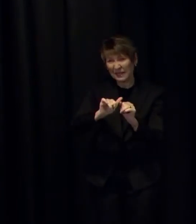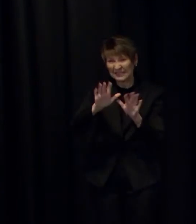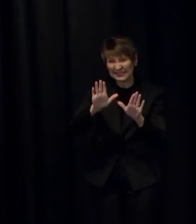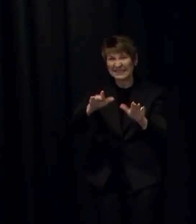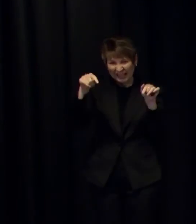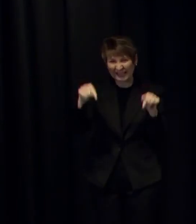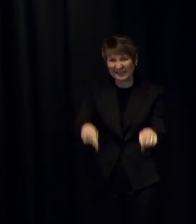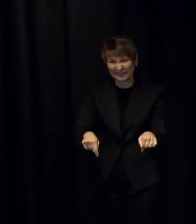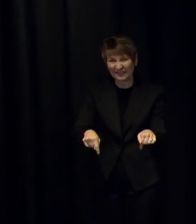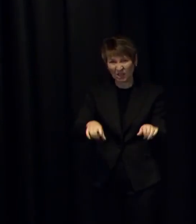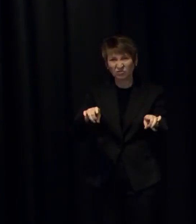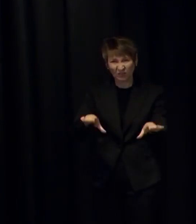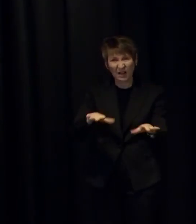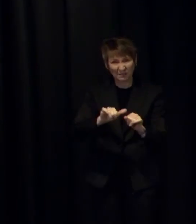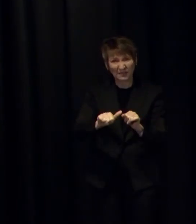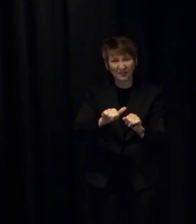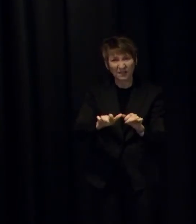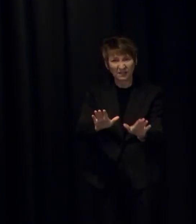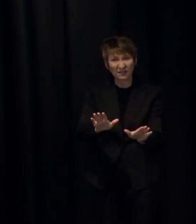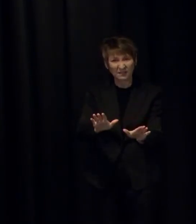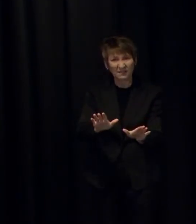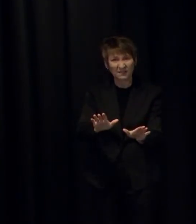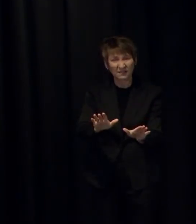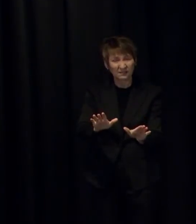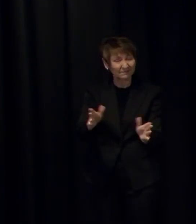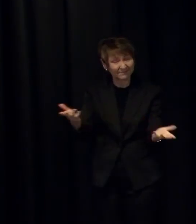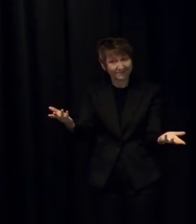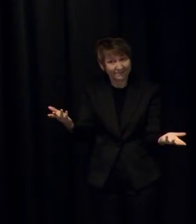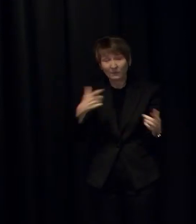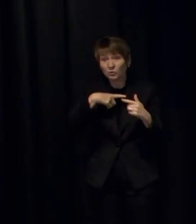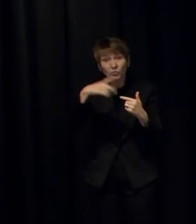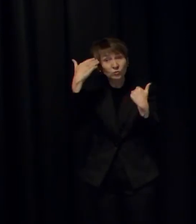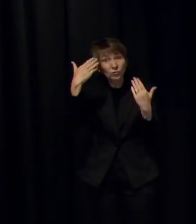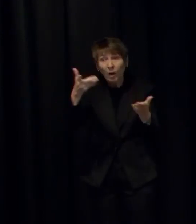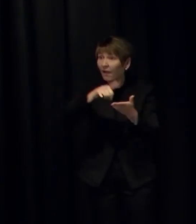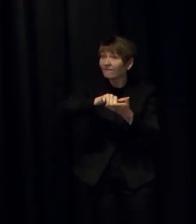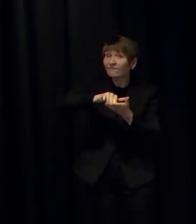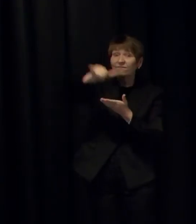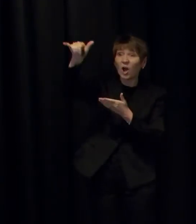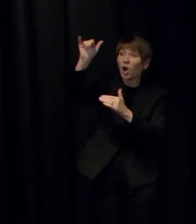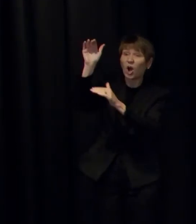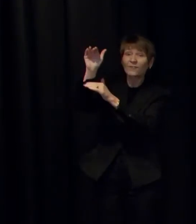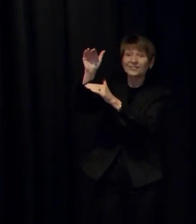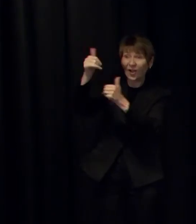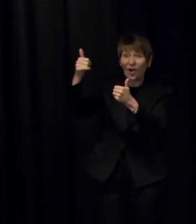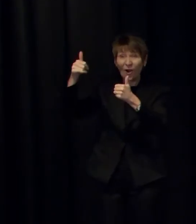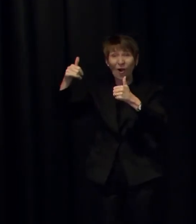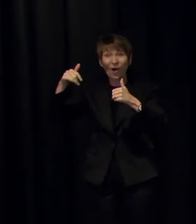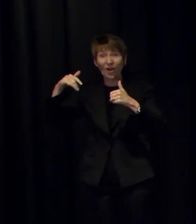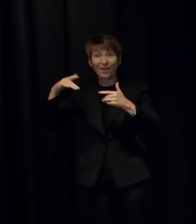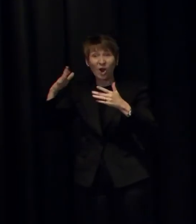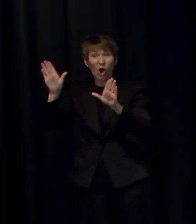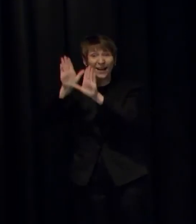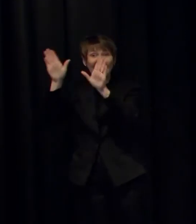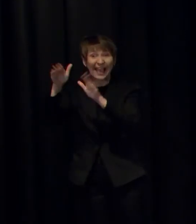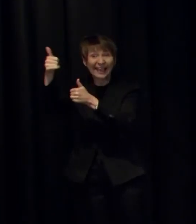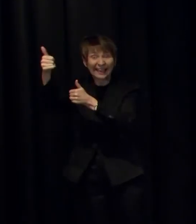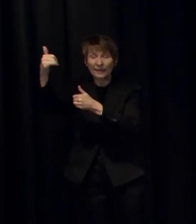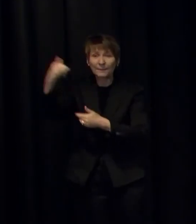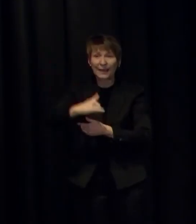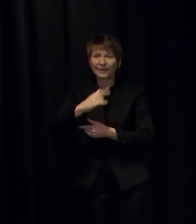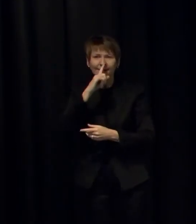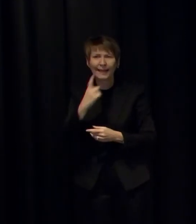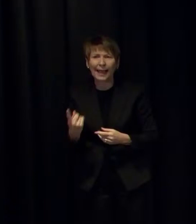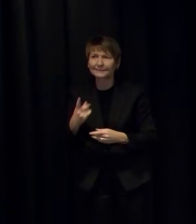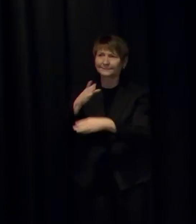here. If you are intent to go for the best of reasons to another state, then first thing to do, get your first